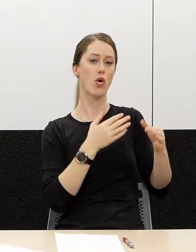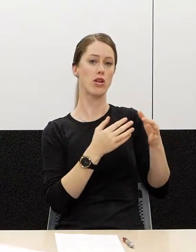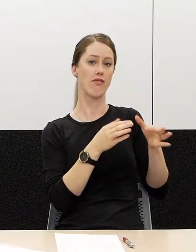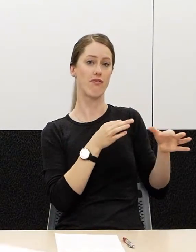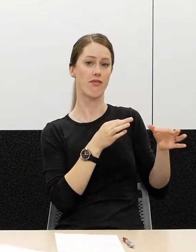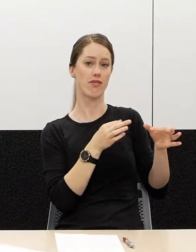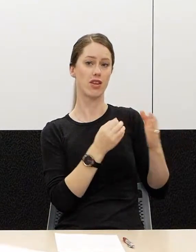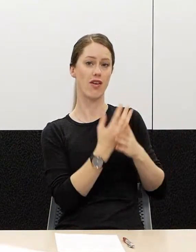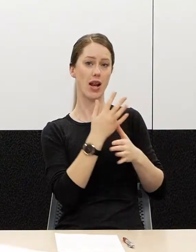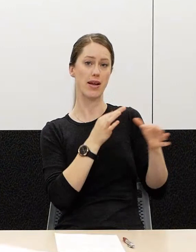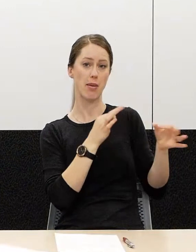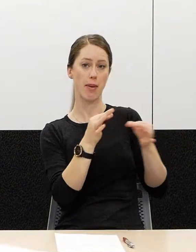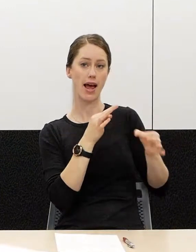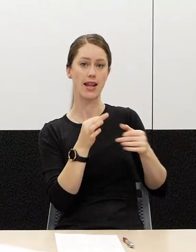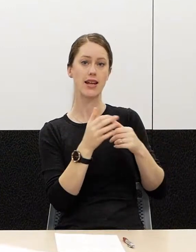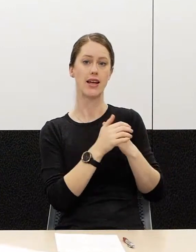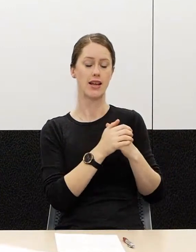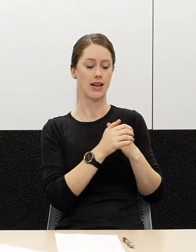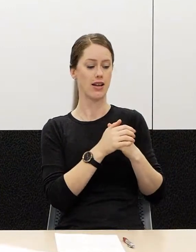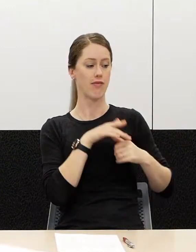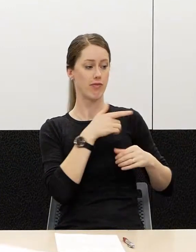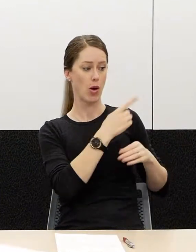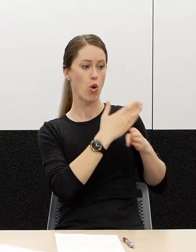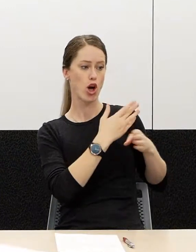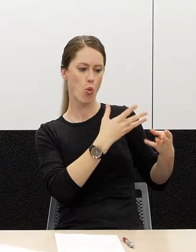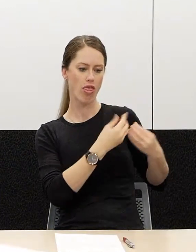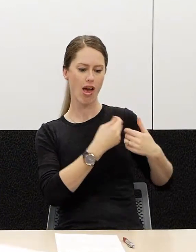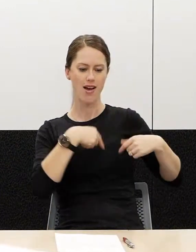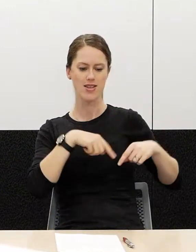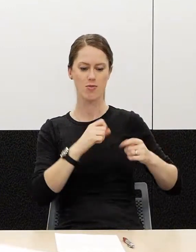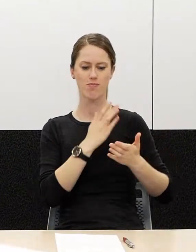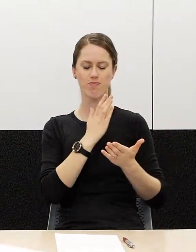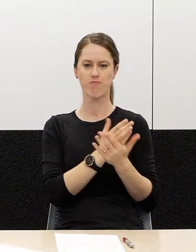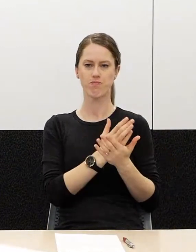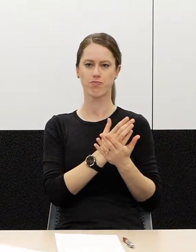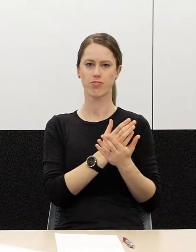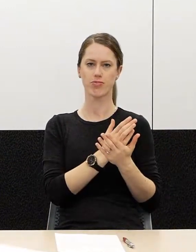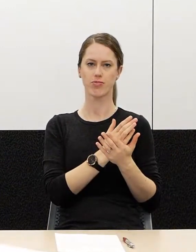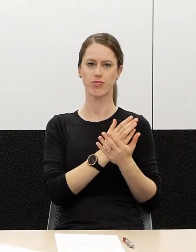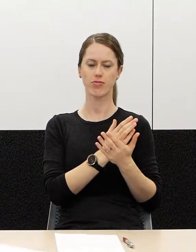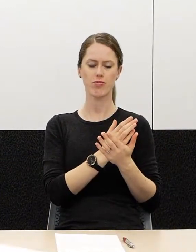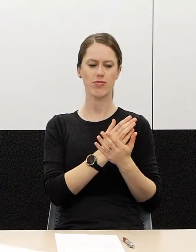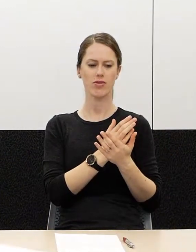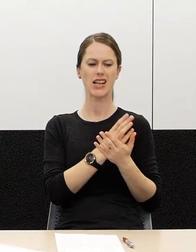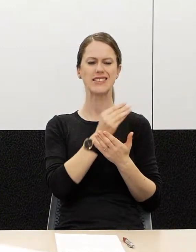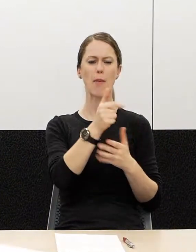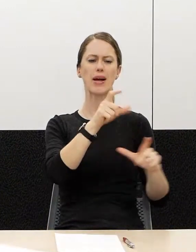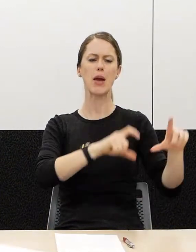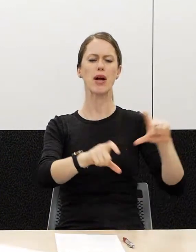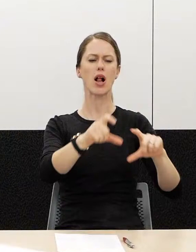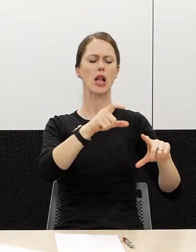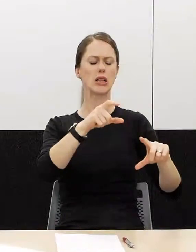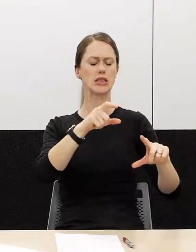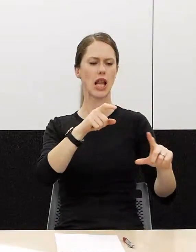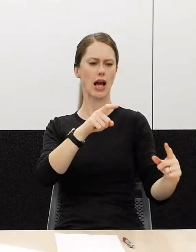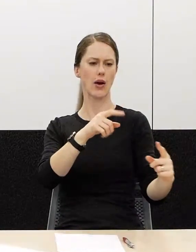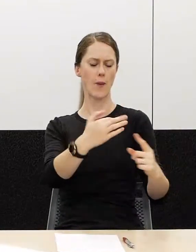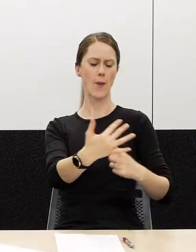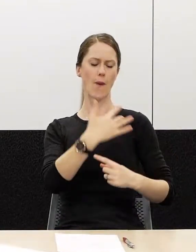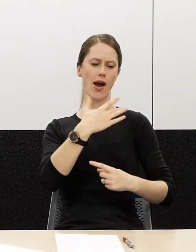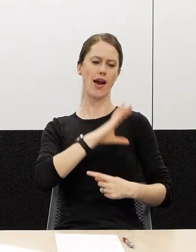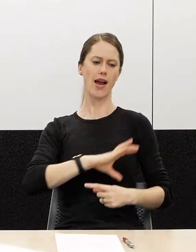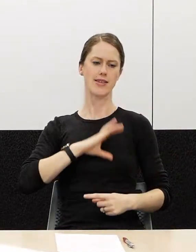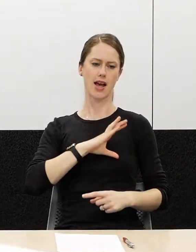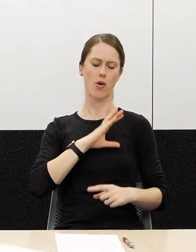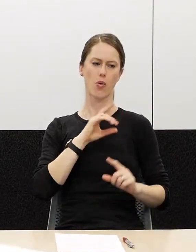their commitment to working with us to ensure exposure to certain chemicals or whatever it might be